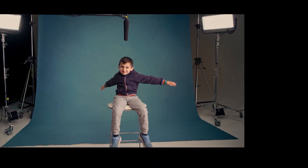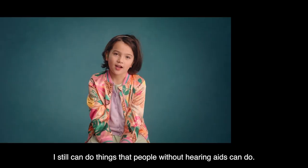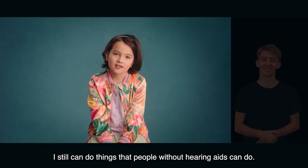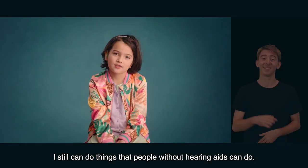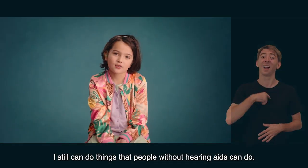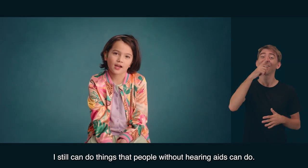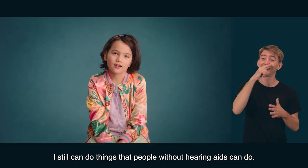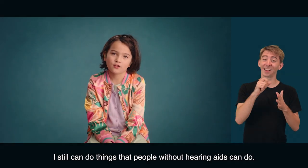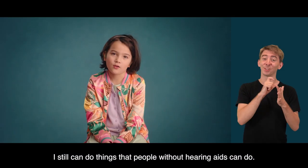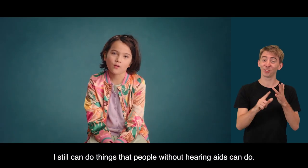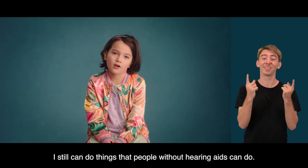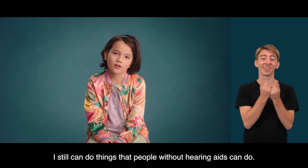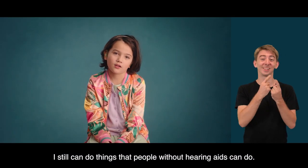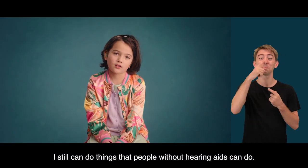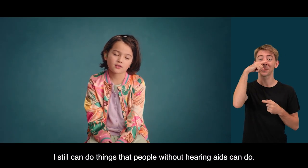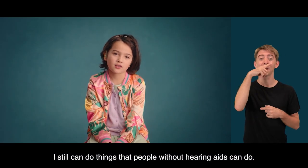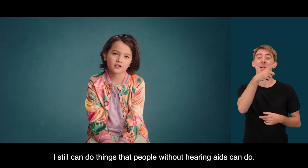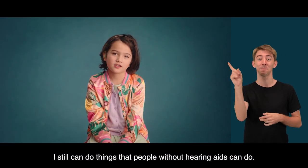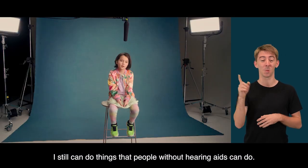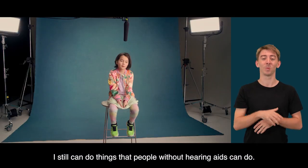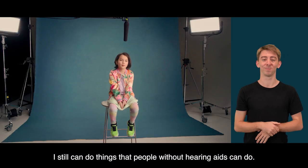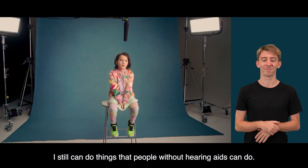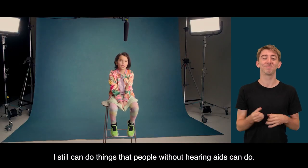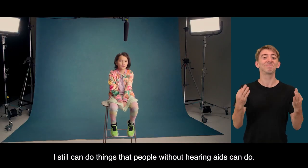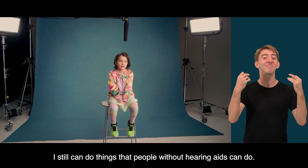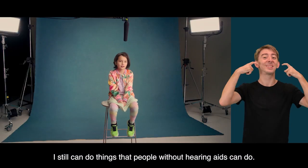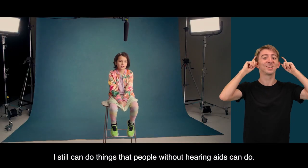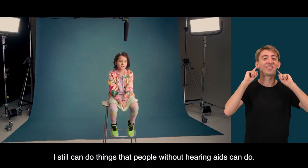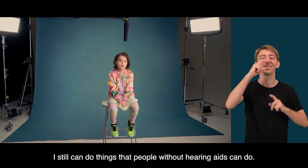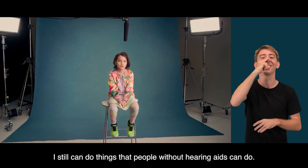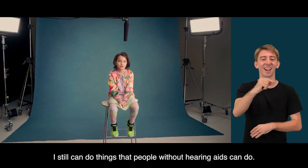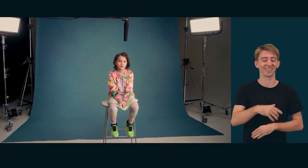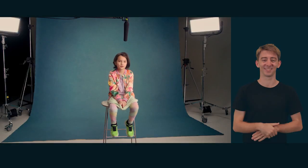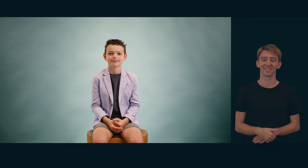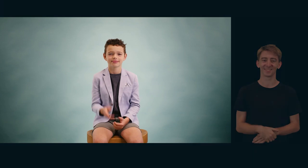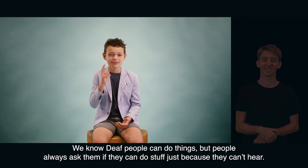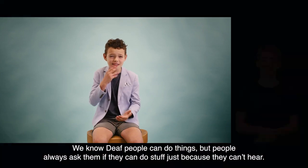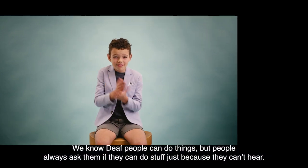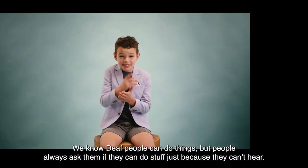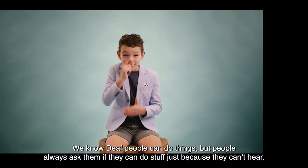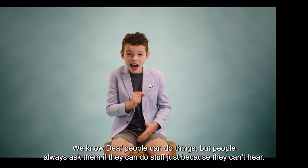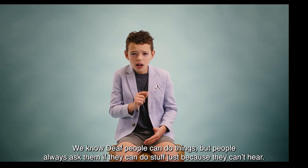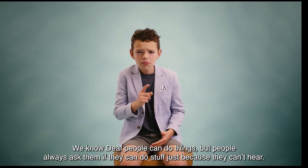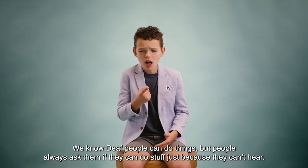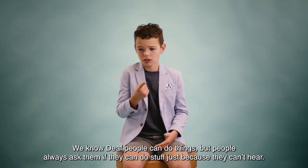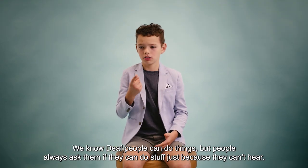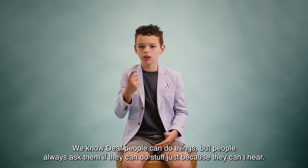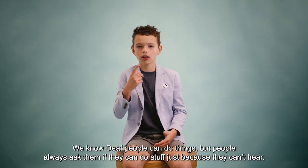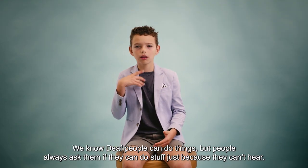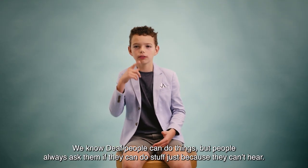I still can do things that people without hearing aids can do. We know deaf people can do